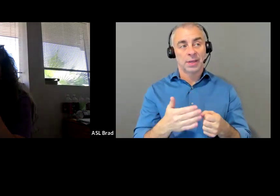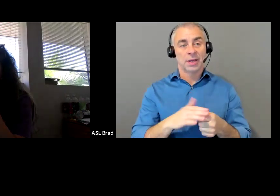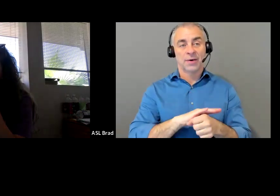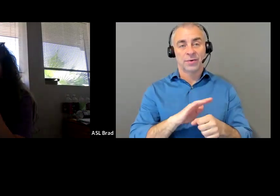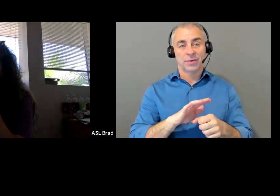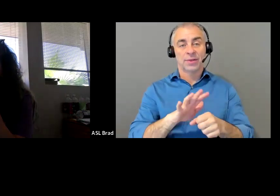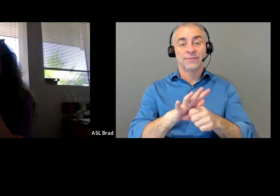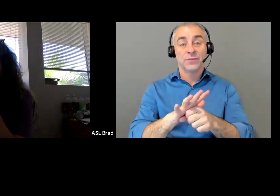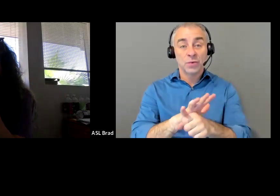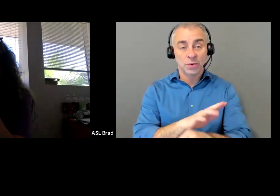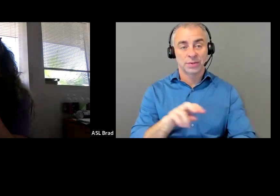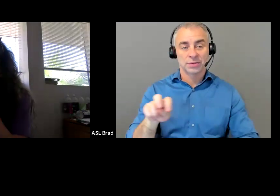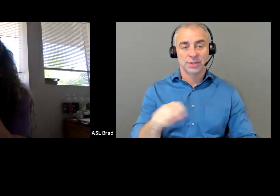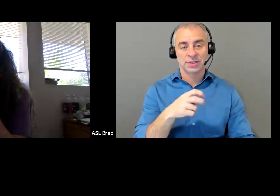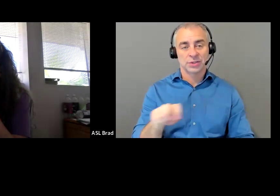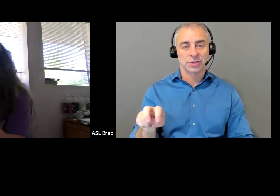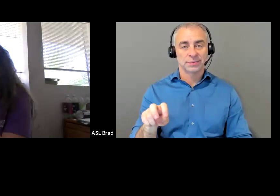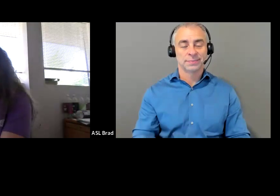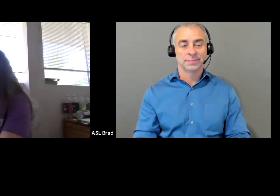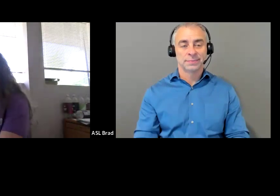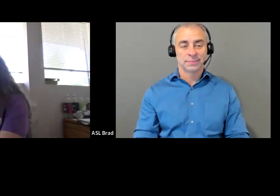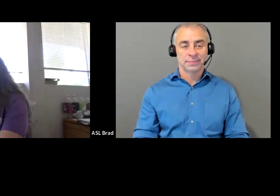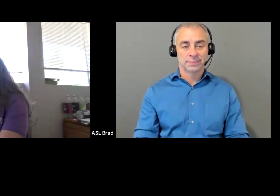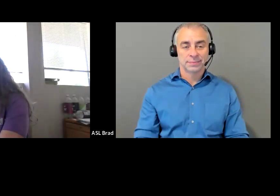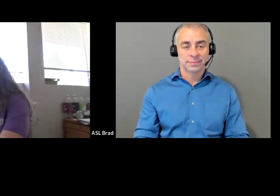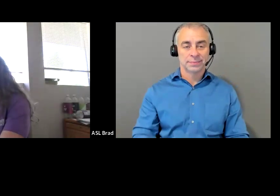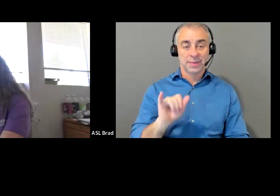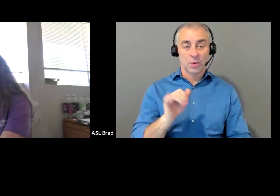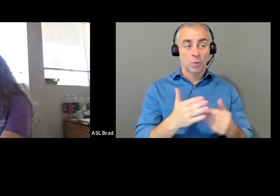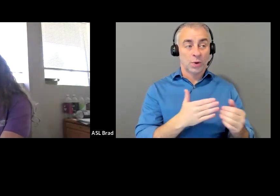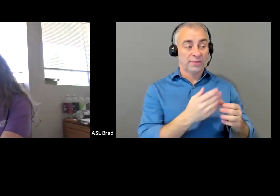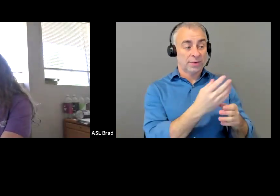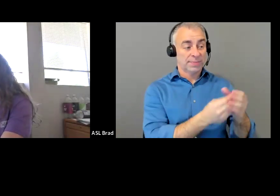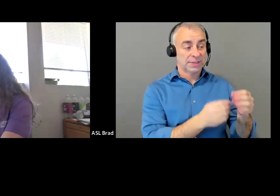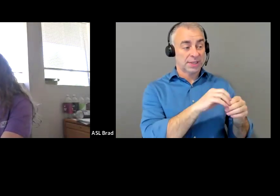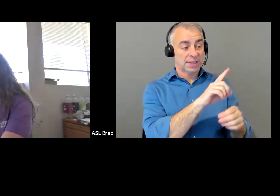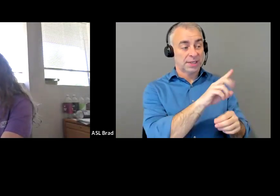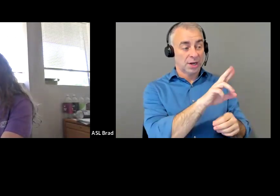transition that would be in need that would not be utilizing DRS services.